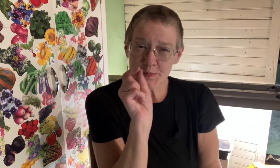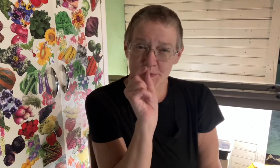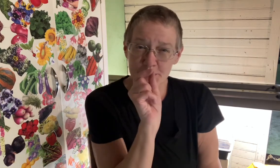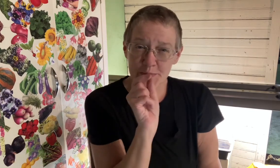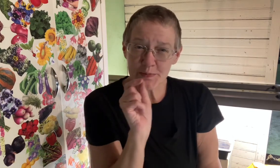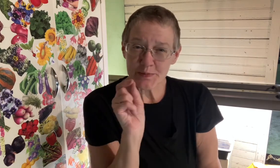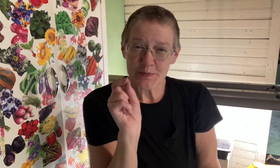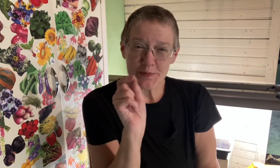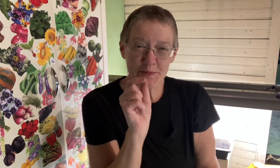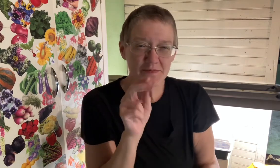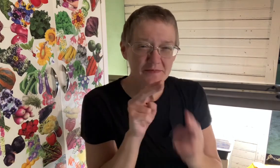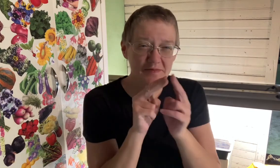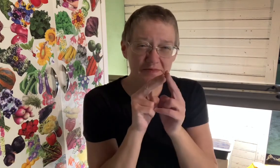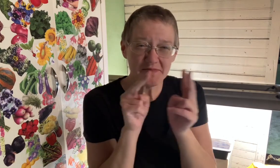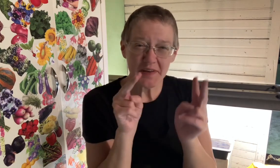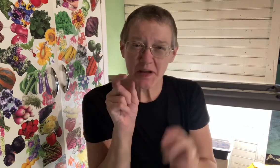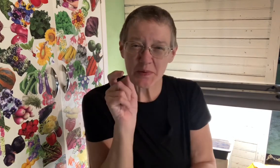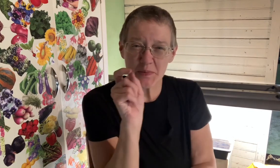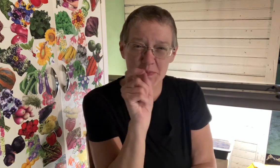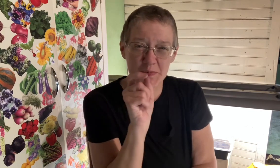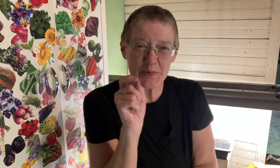And they are tiny.